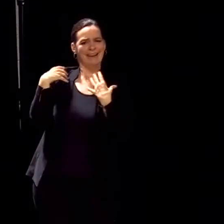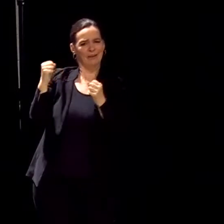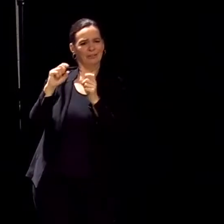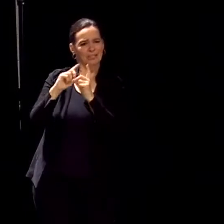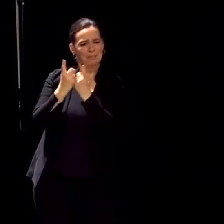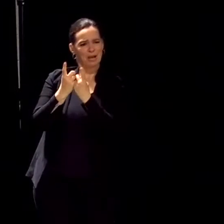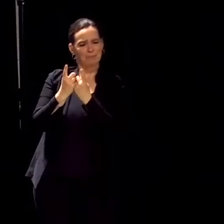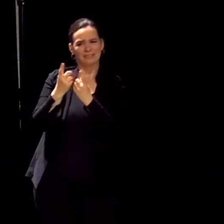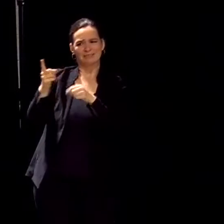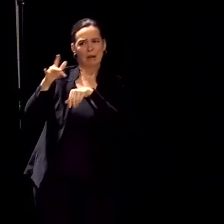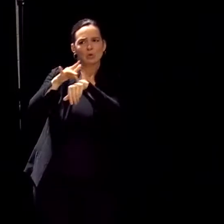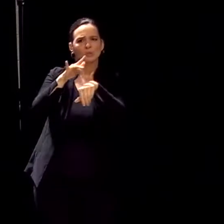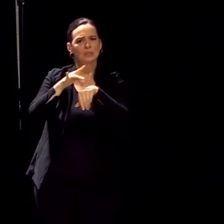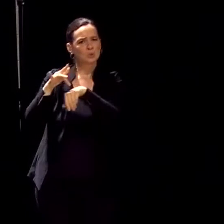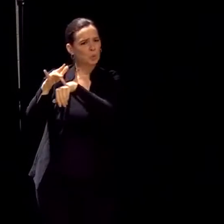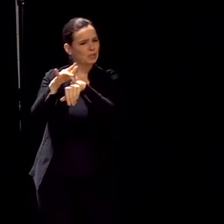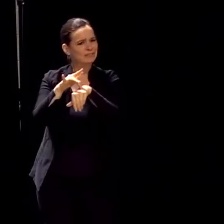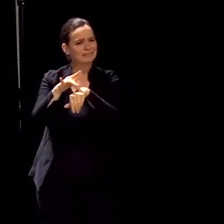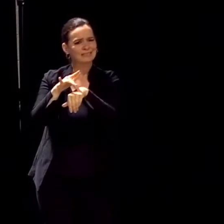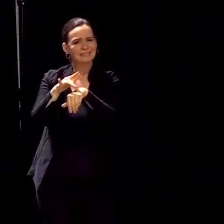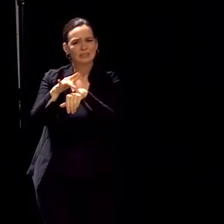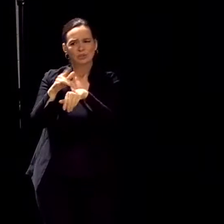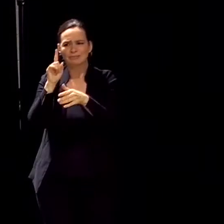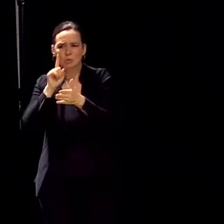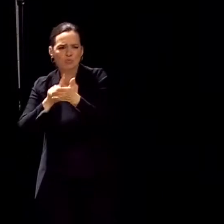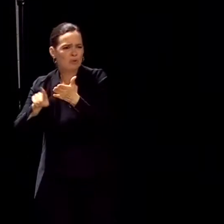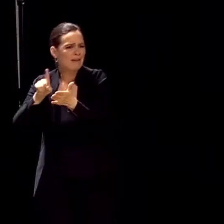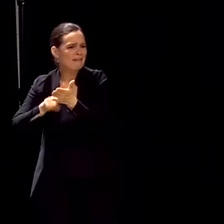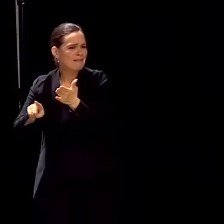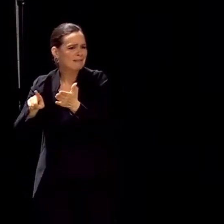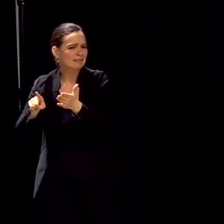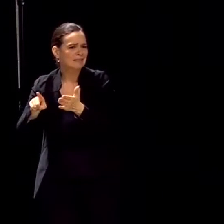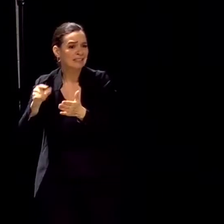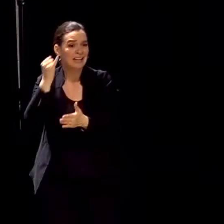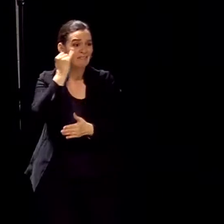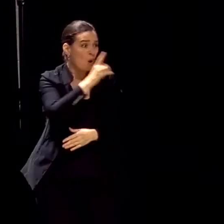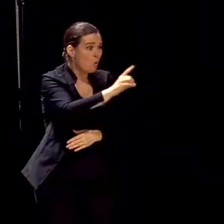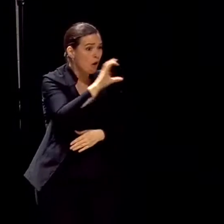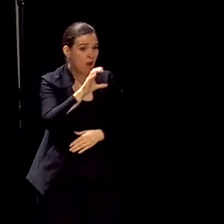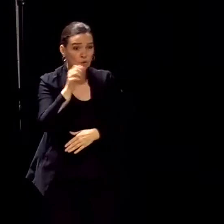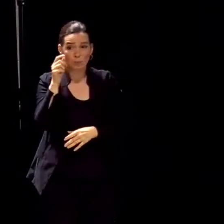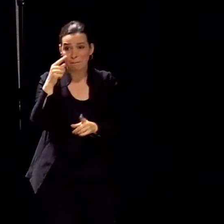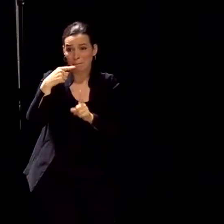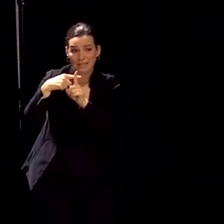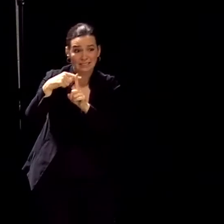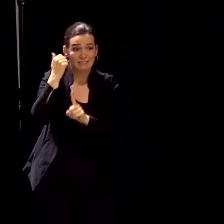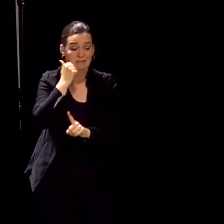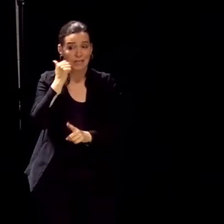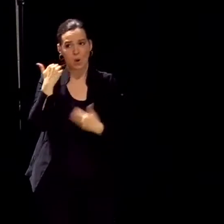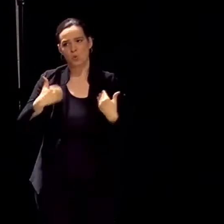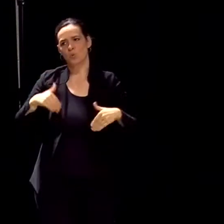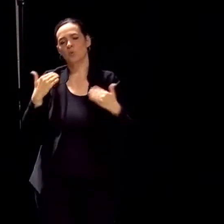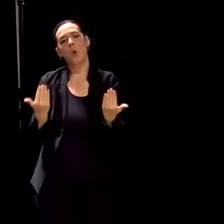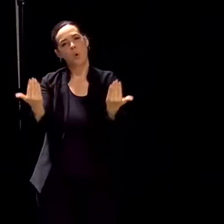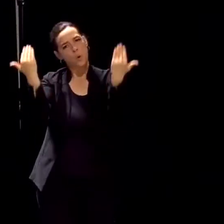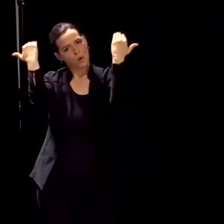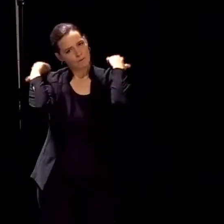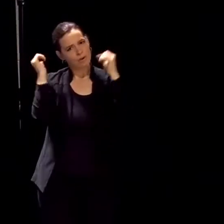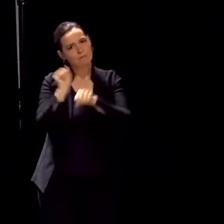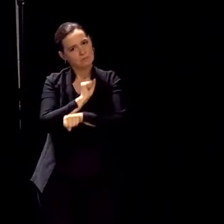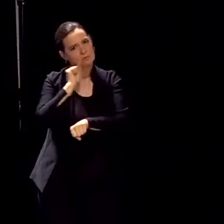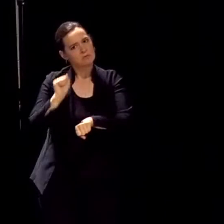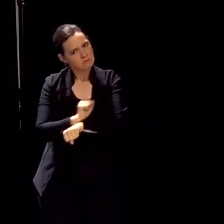day, to expect them to be traced in a 8 or 10 hour business period is very